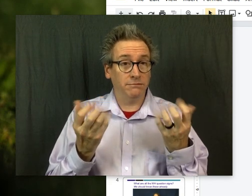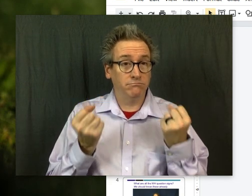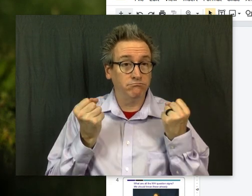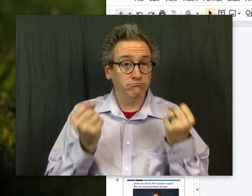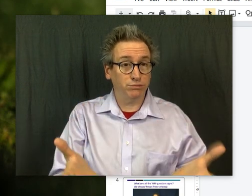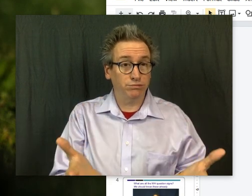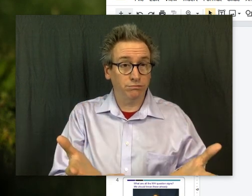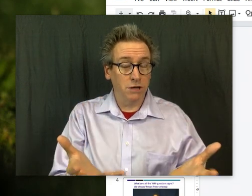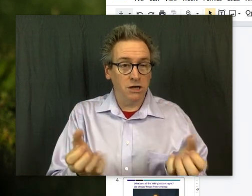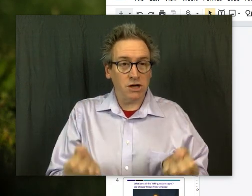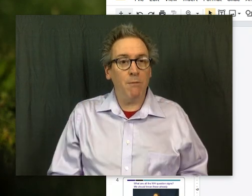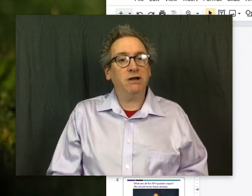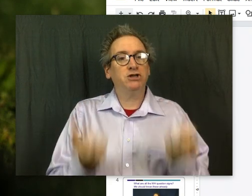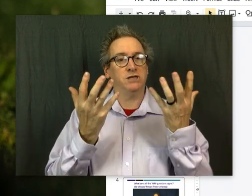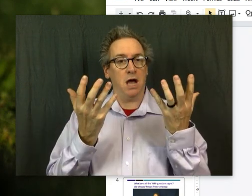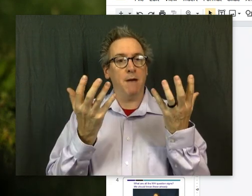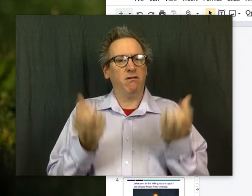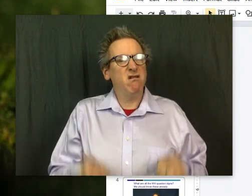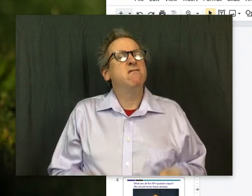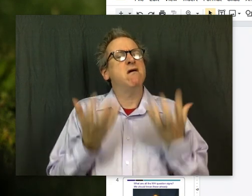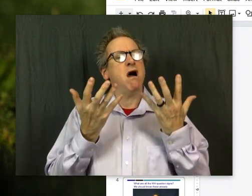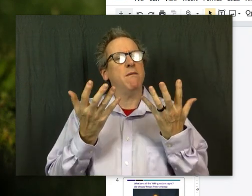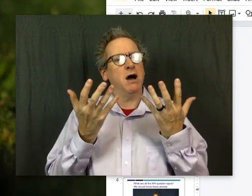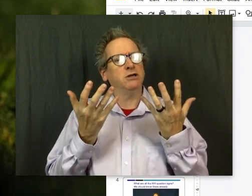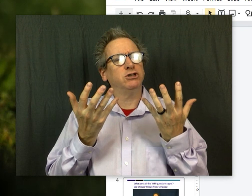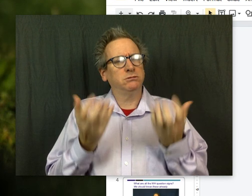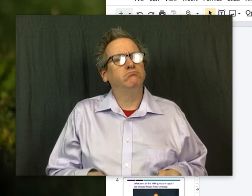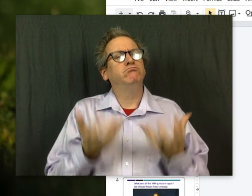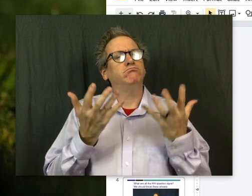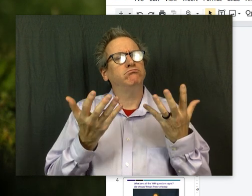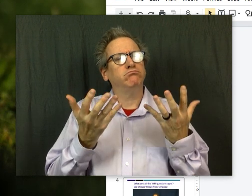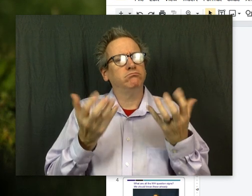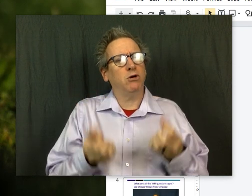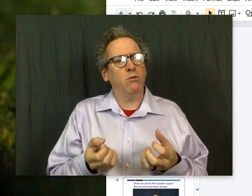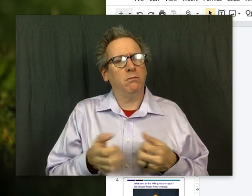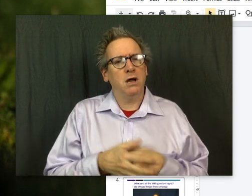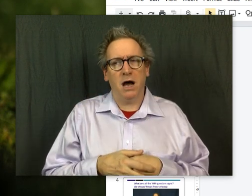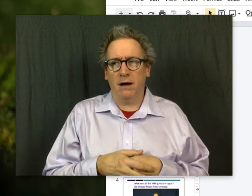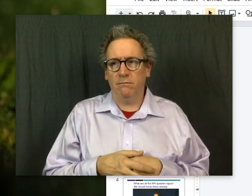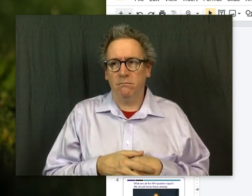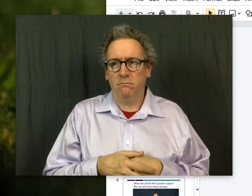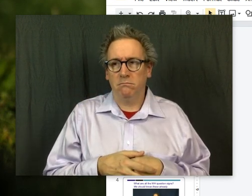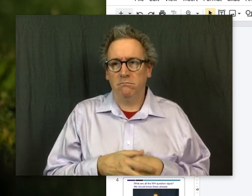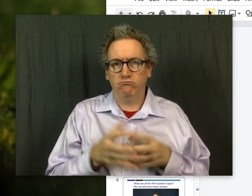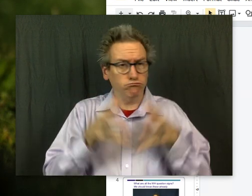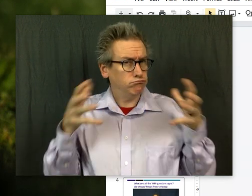many. How much goes up? How much?